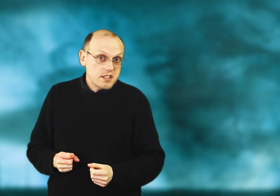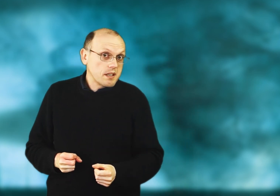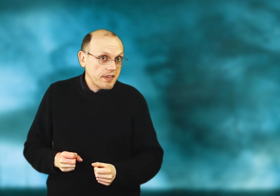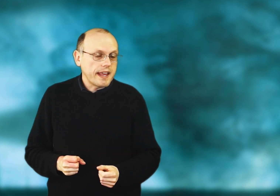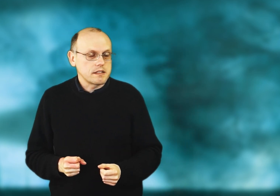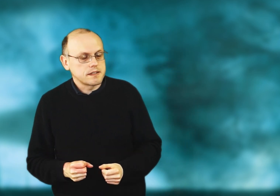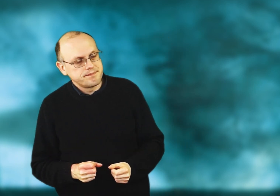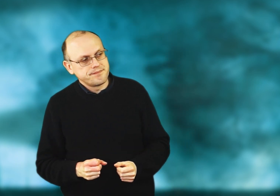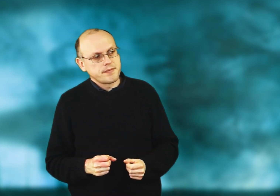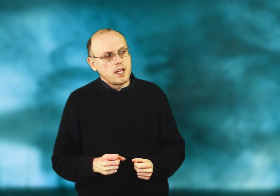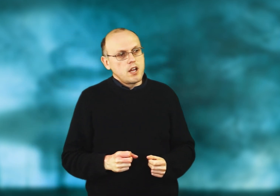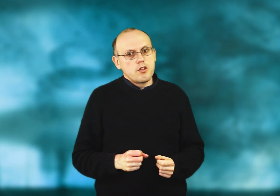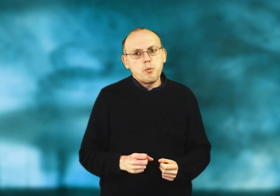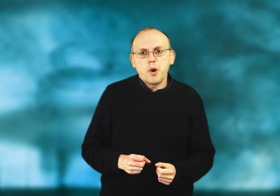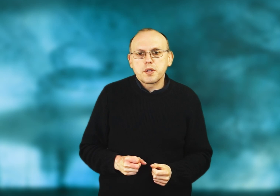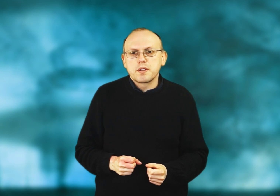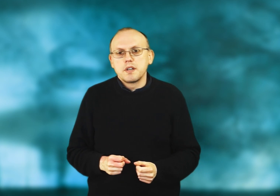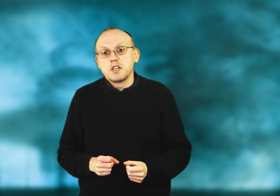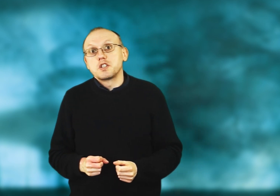something else. The word so.